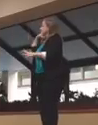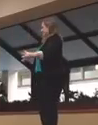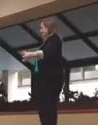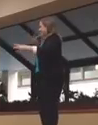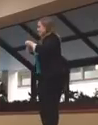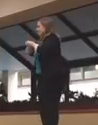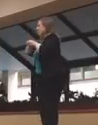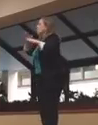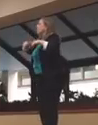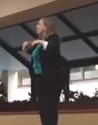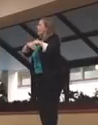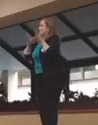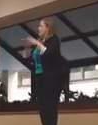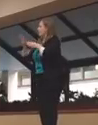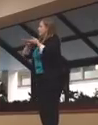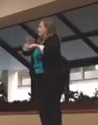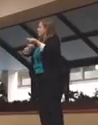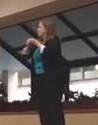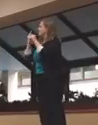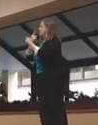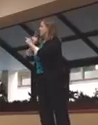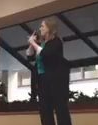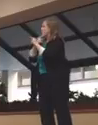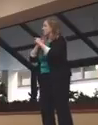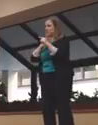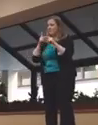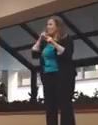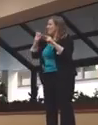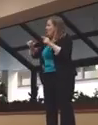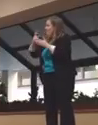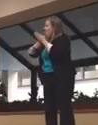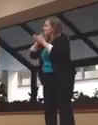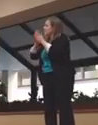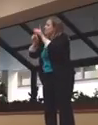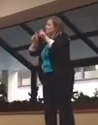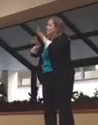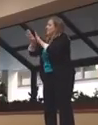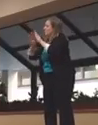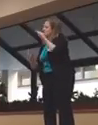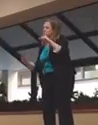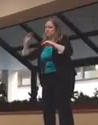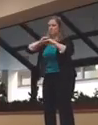really spend that and develop that into a good best practice.